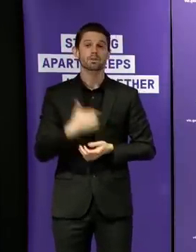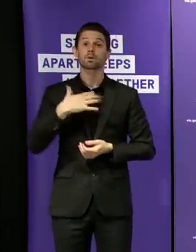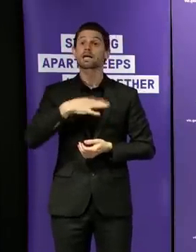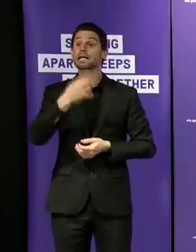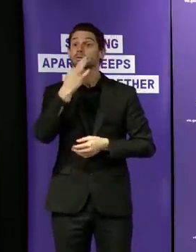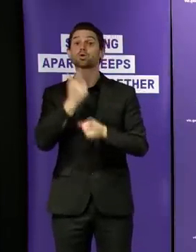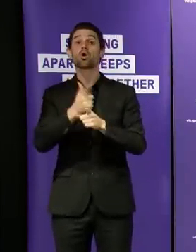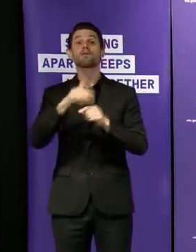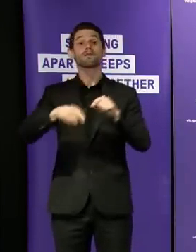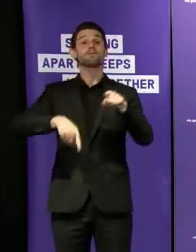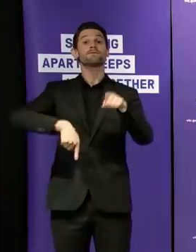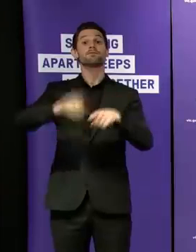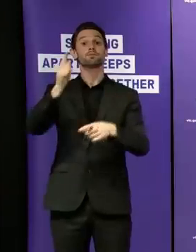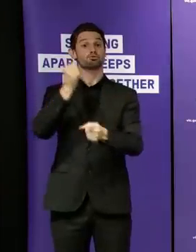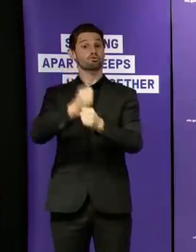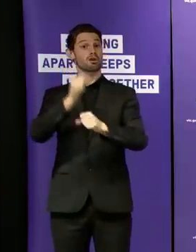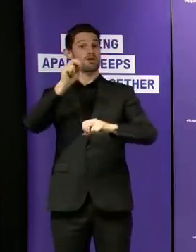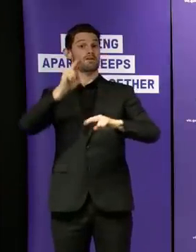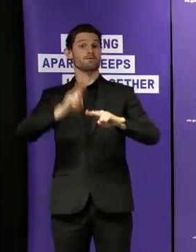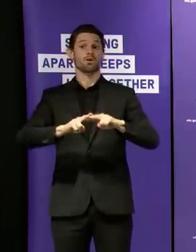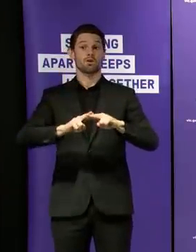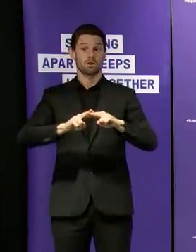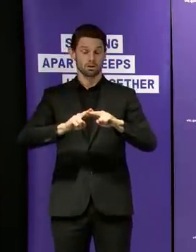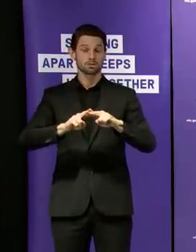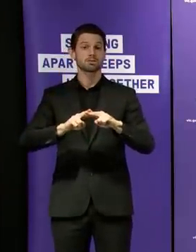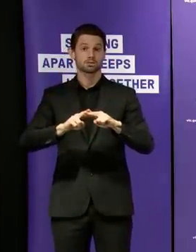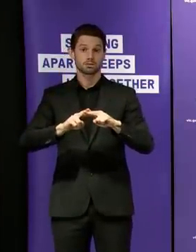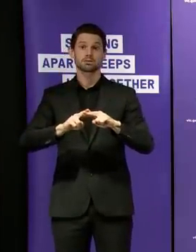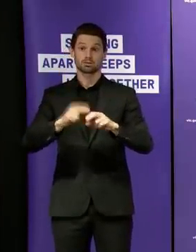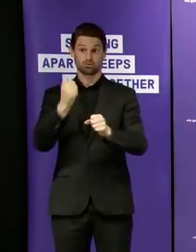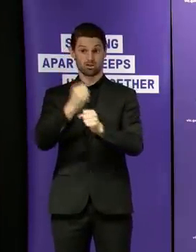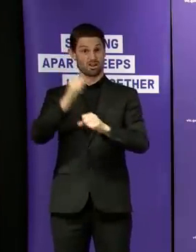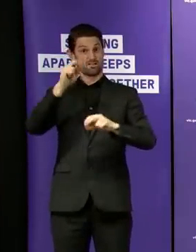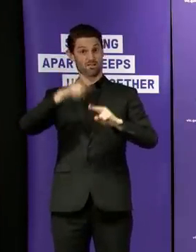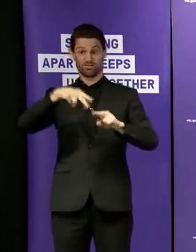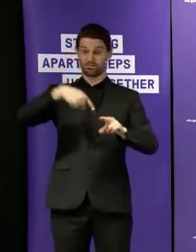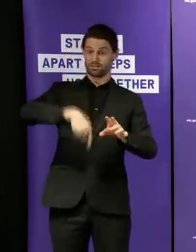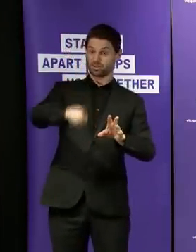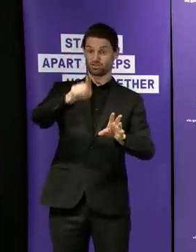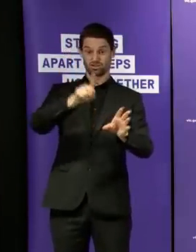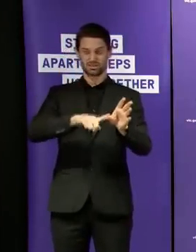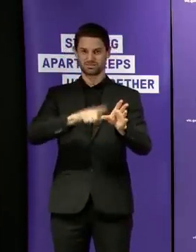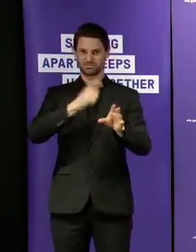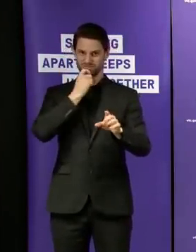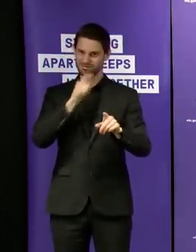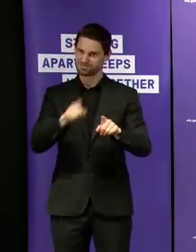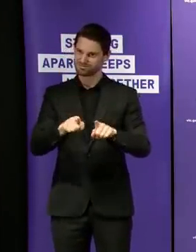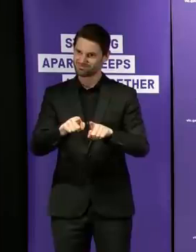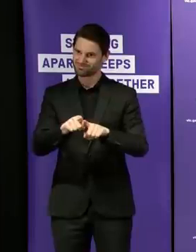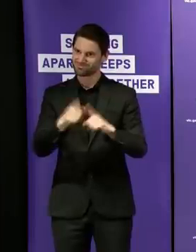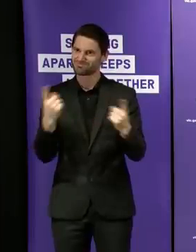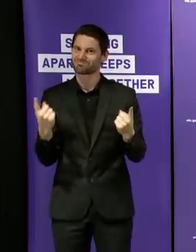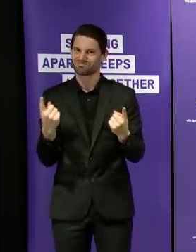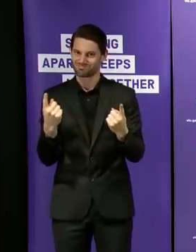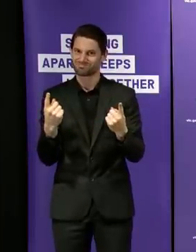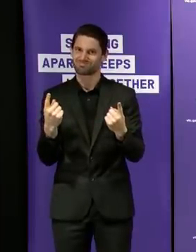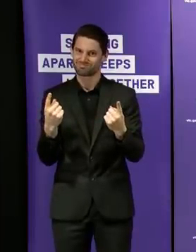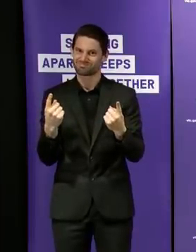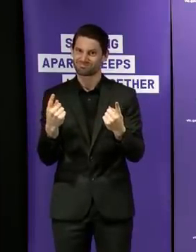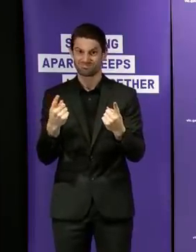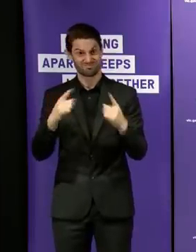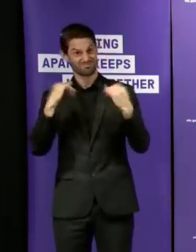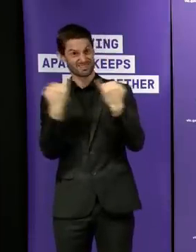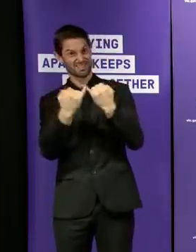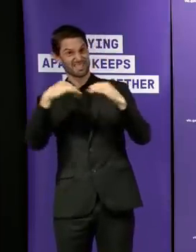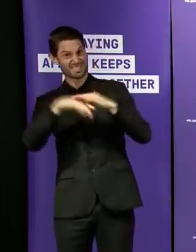grand final. Now, the grand final is very different this year, very different for obvious reasons. And whilst I